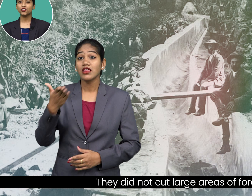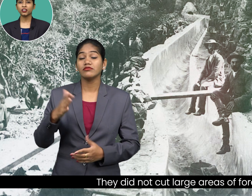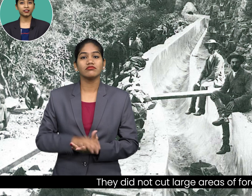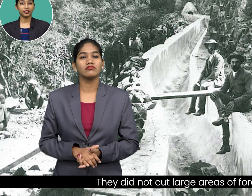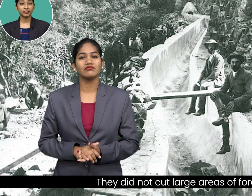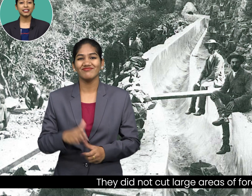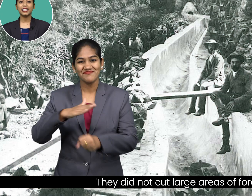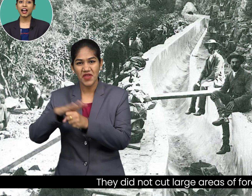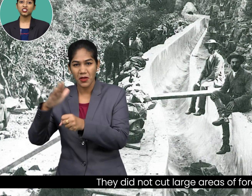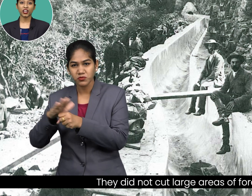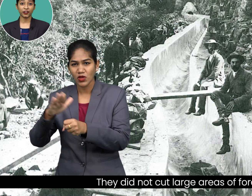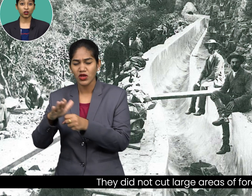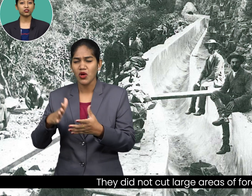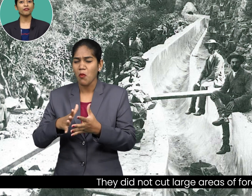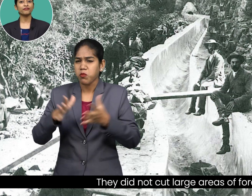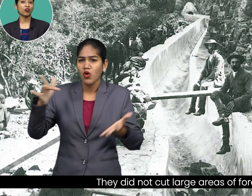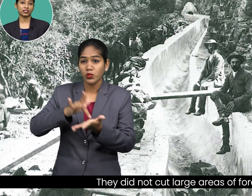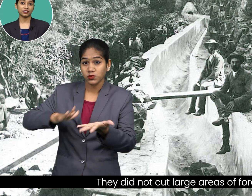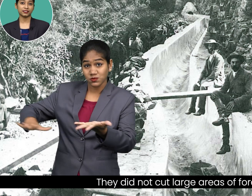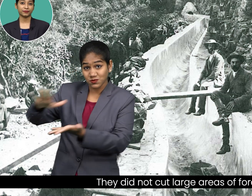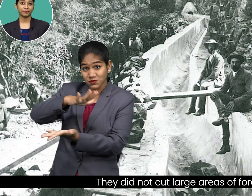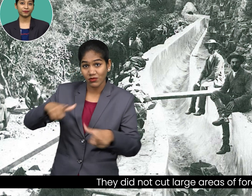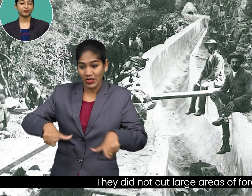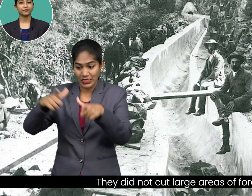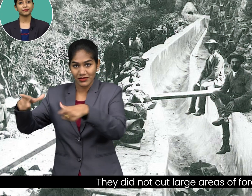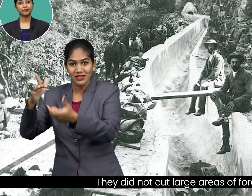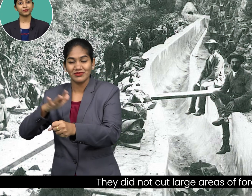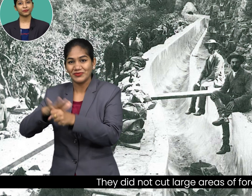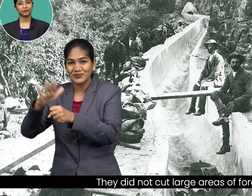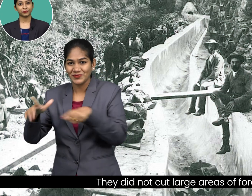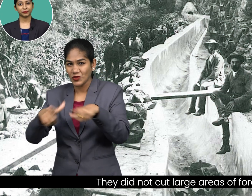They did not cut large areas of forest,